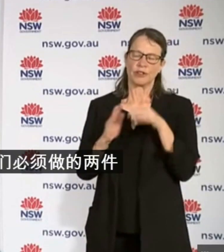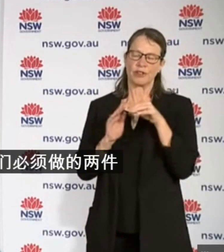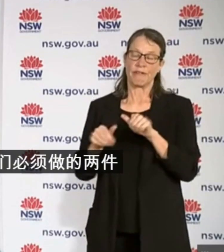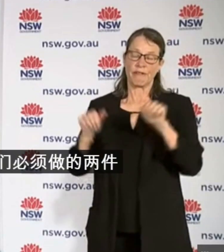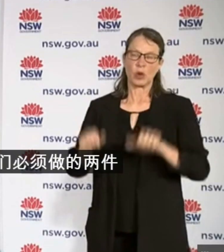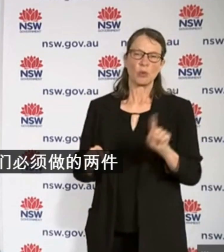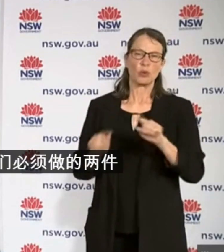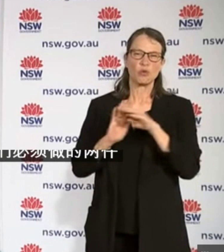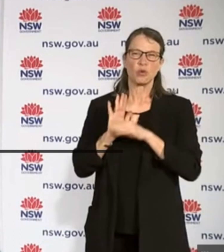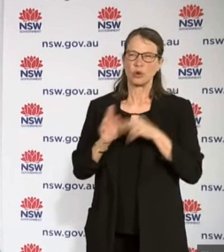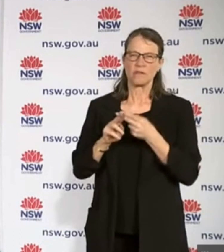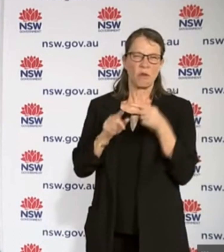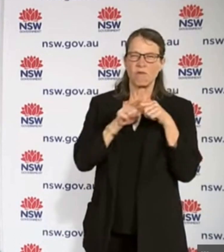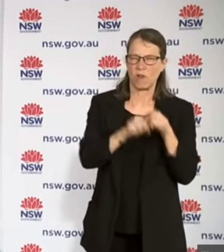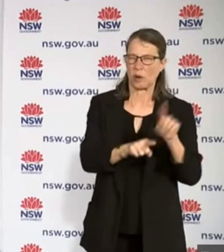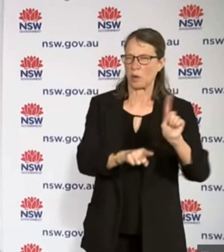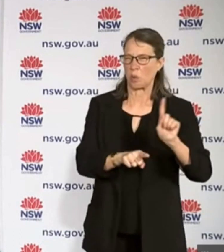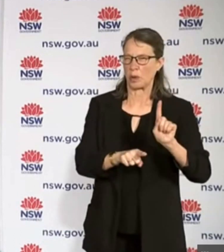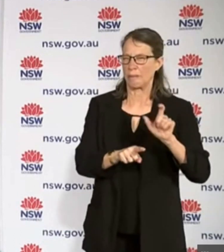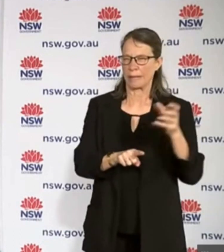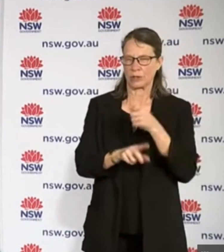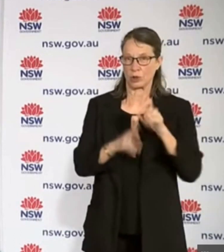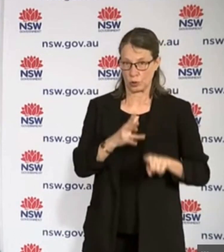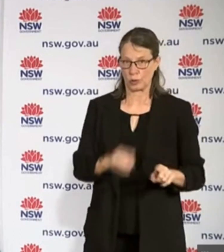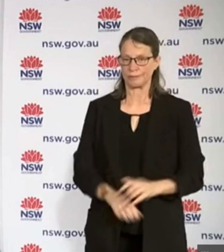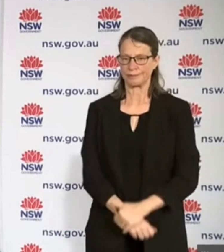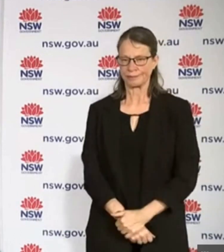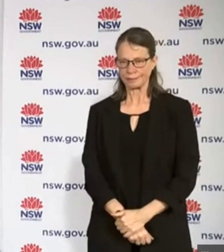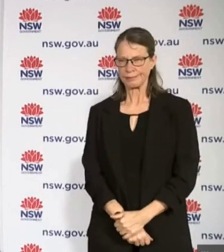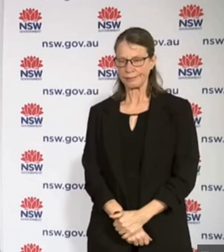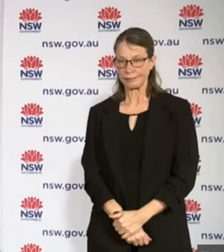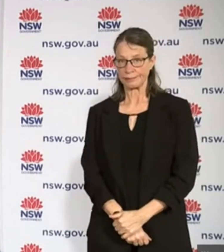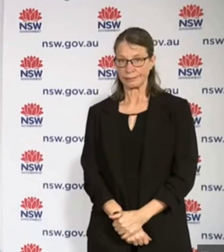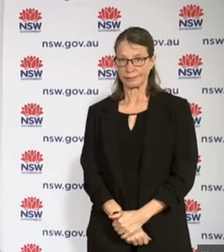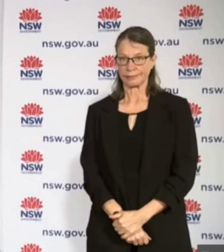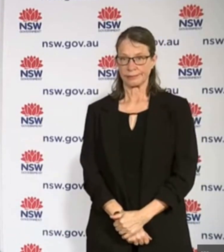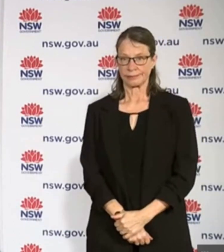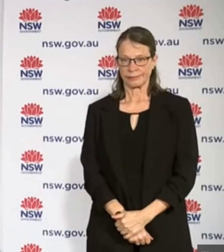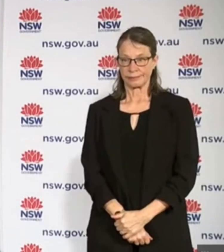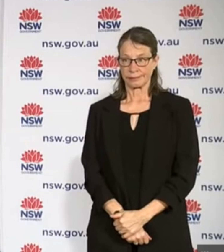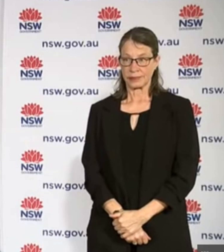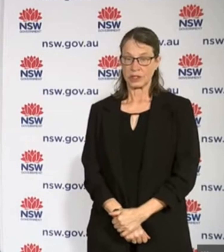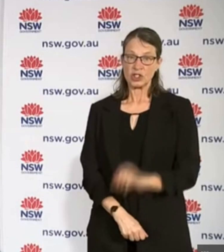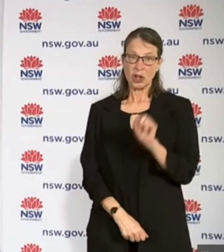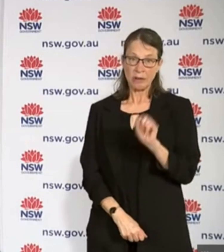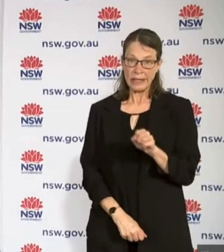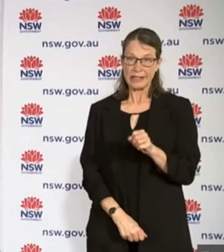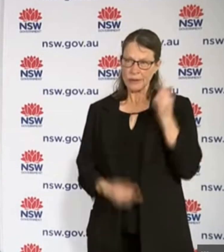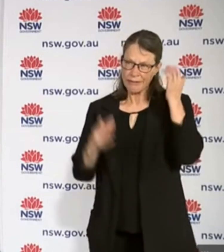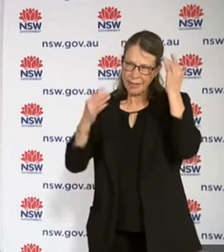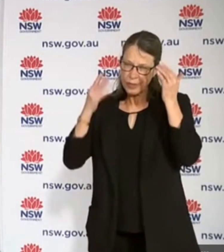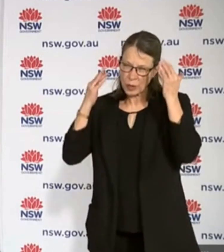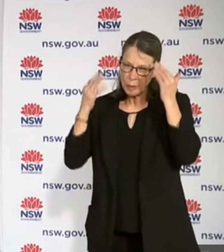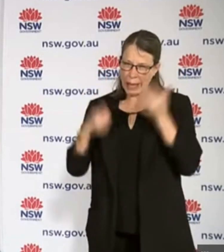we have to do. But please know that we've managed to outline the detail in these roadmaps after very careful